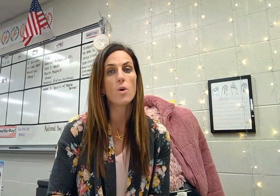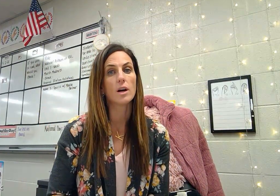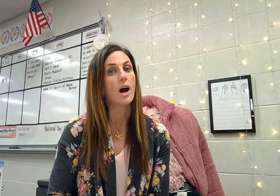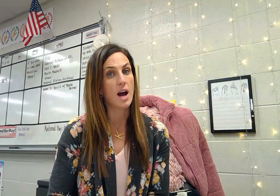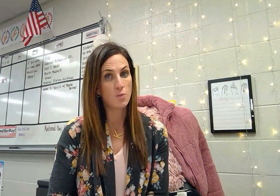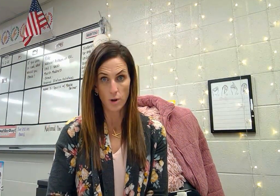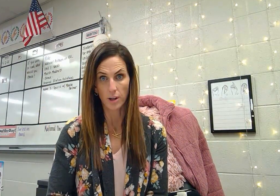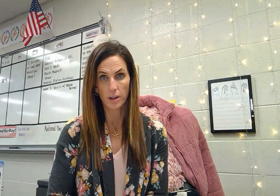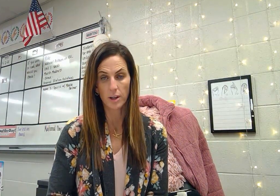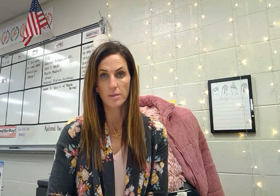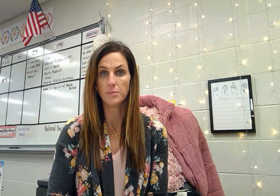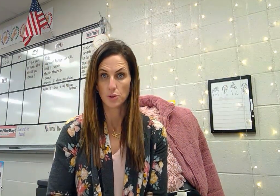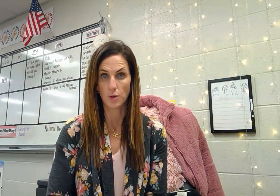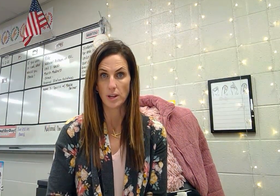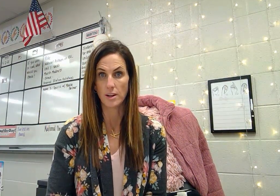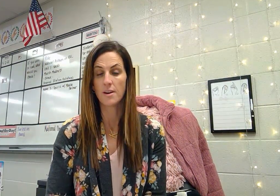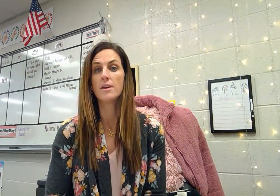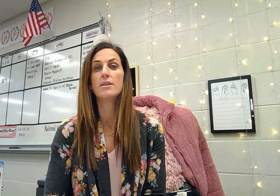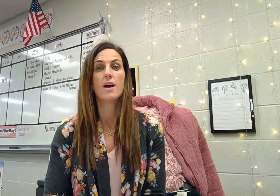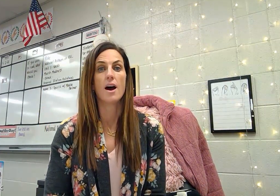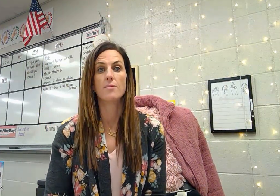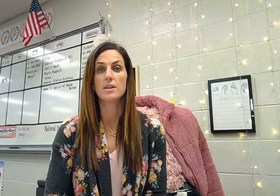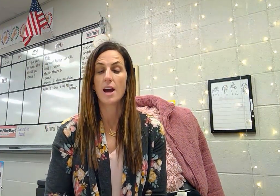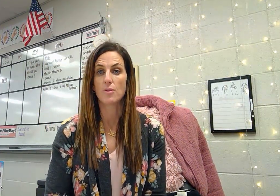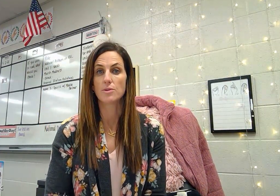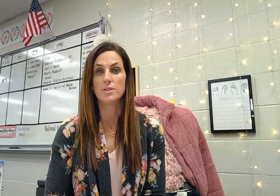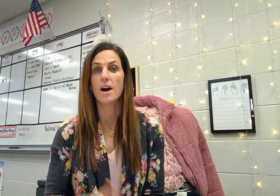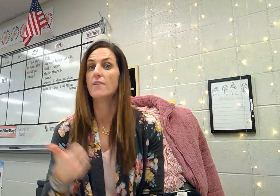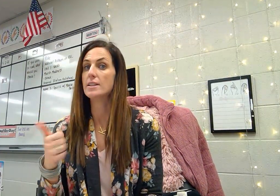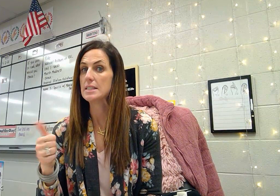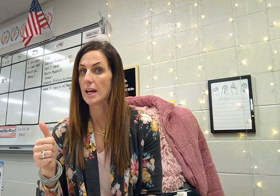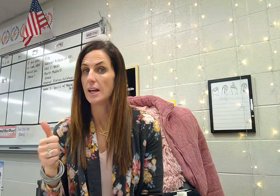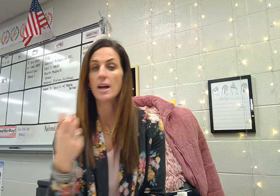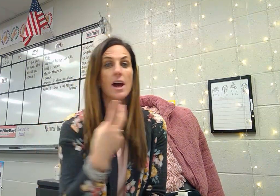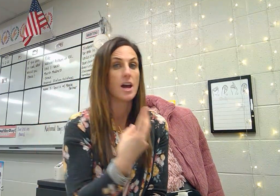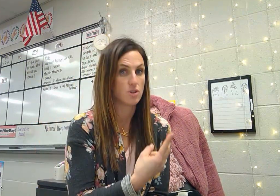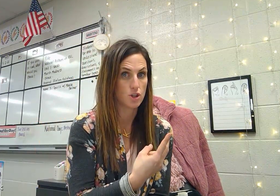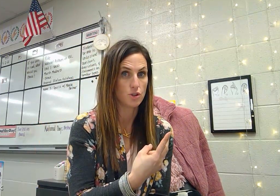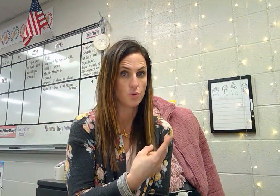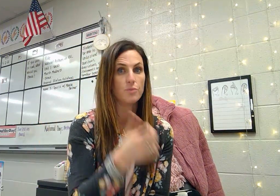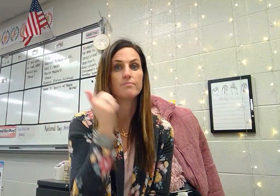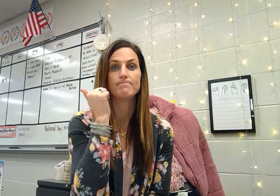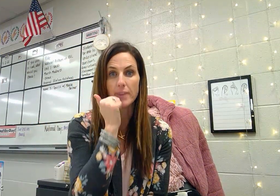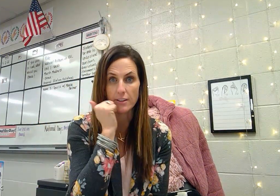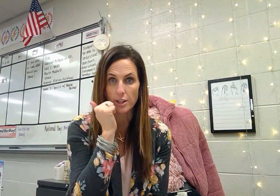Or I work between the hours of 10 and 2 every